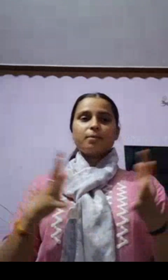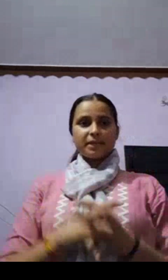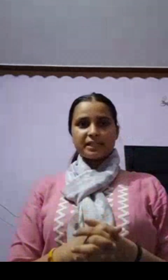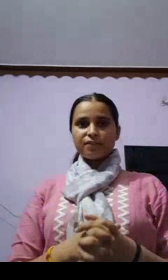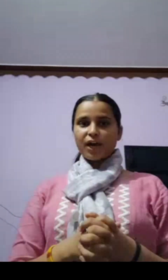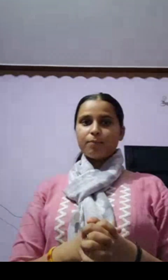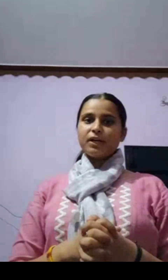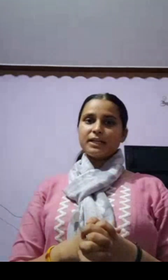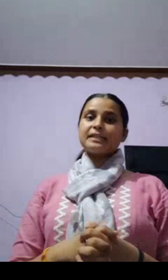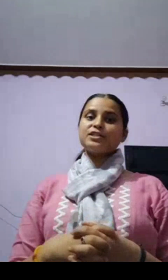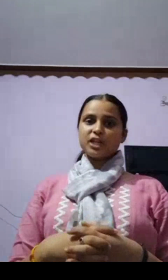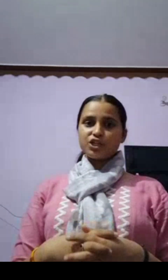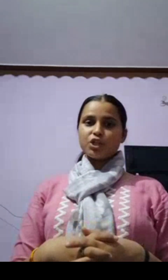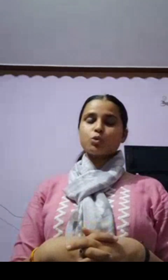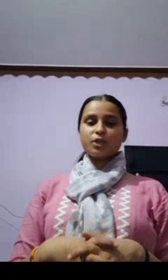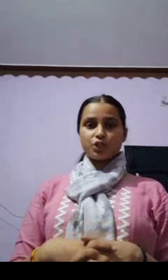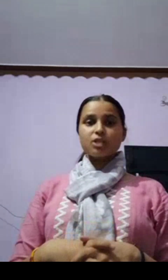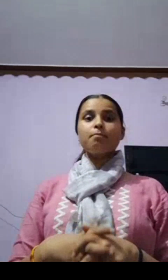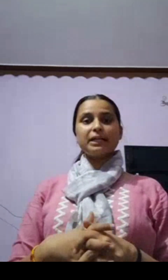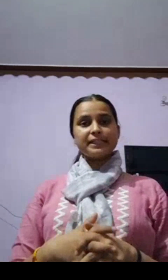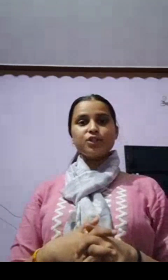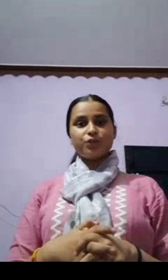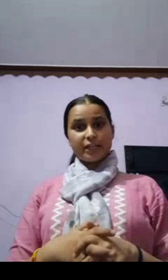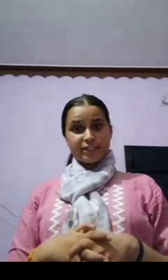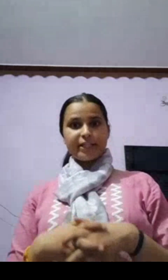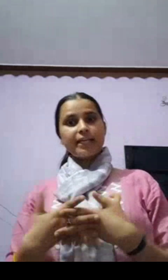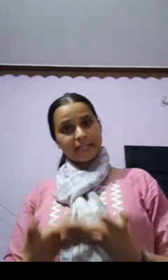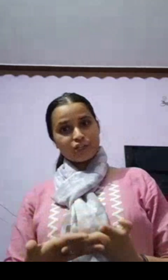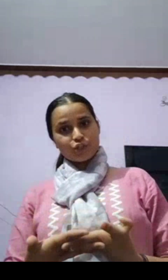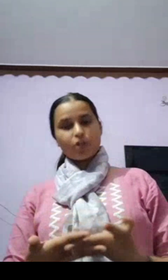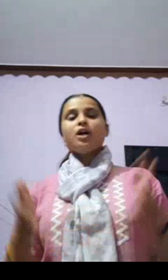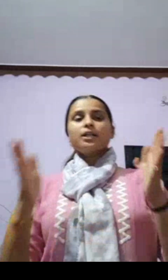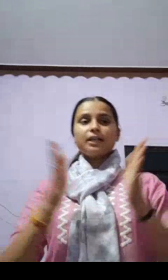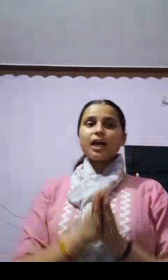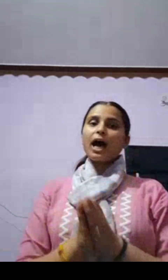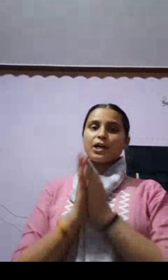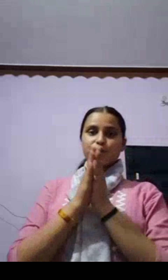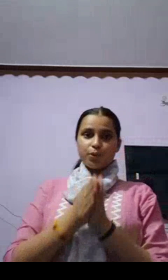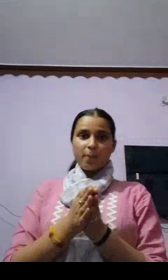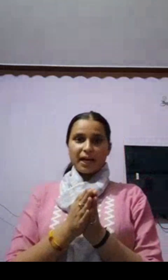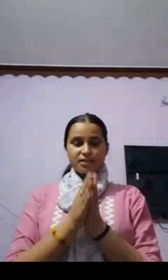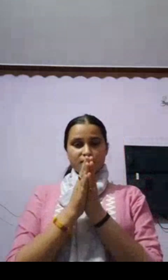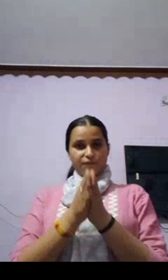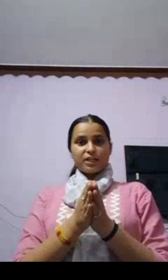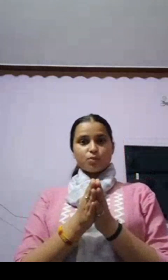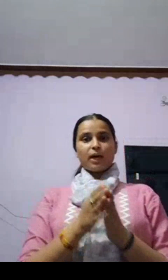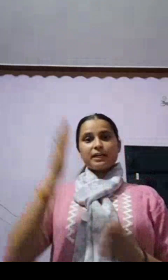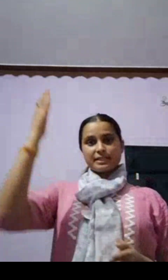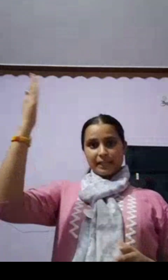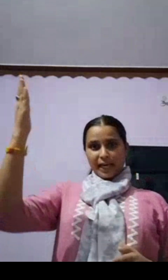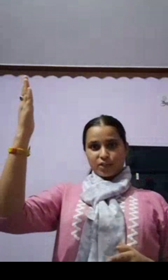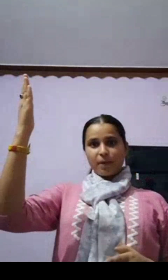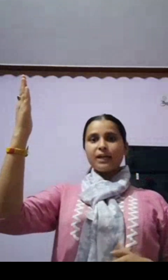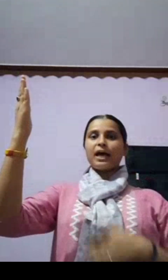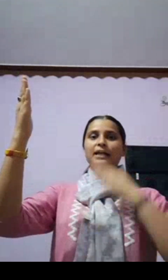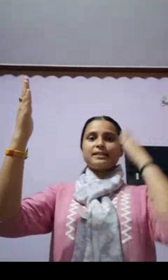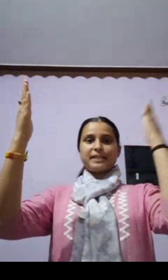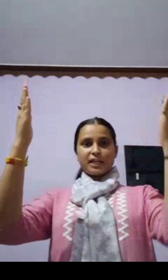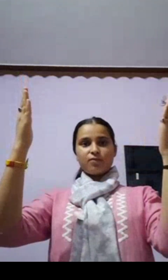muscle fiber is syncytious, which is multinucleated in nature. There are two bands. The first one is light band and the second one